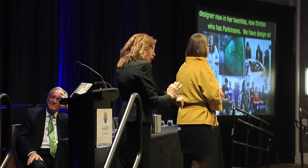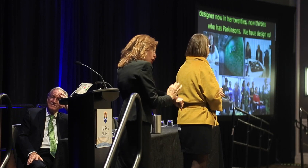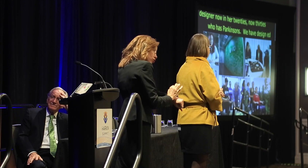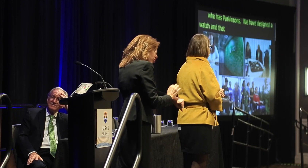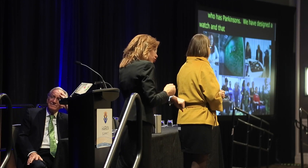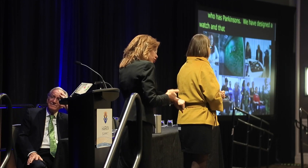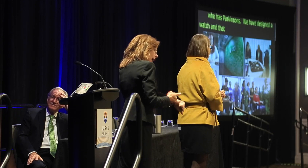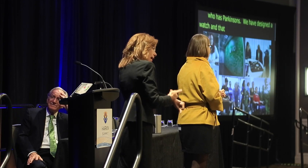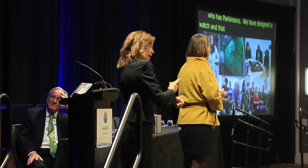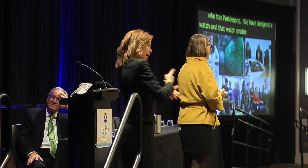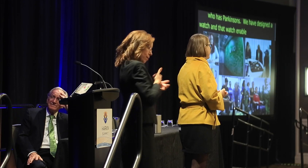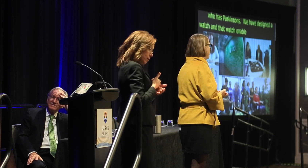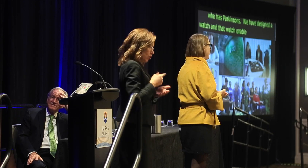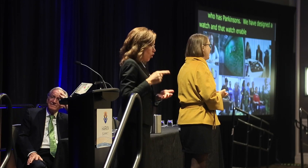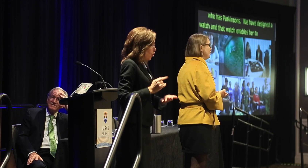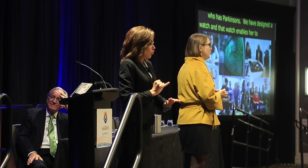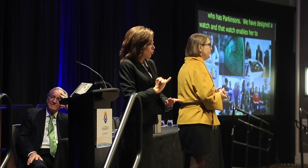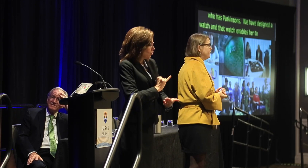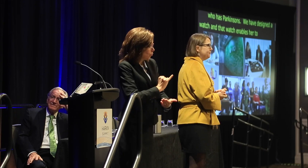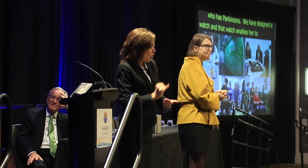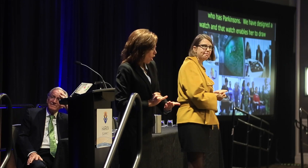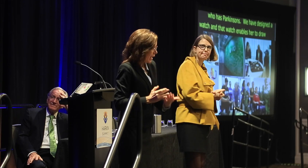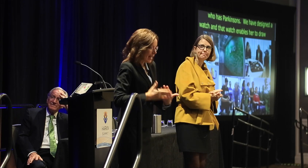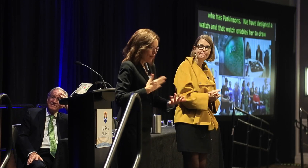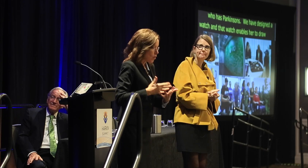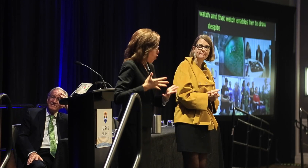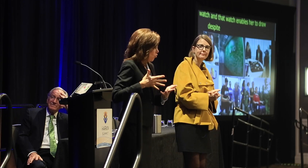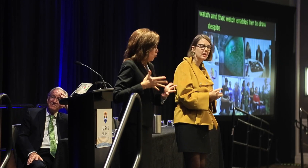draw, despite her tremors.